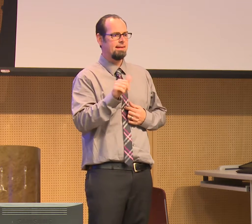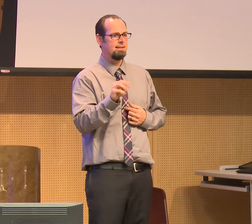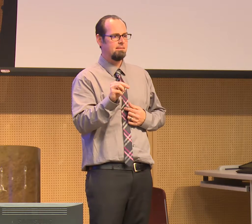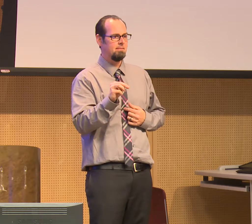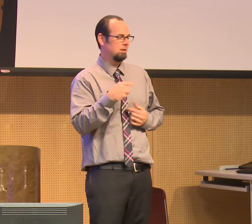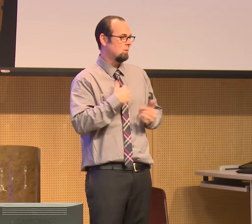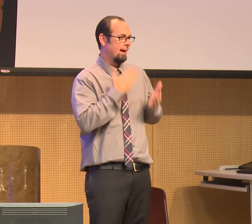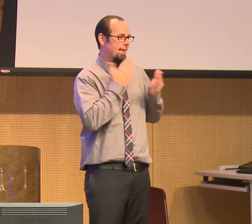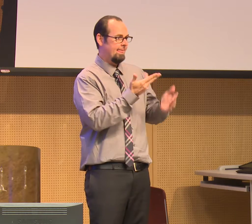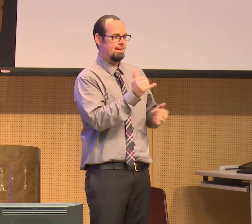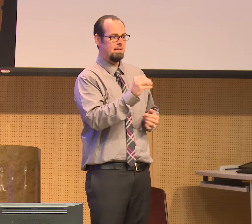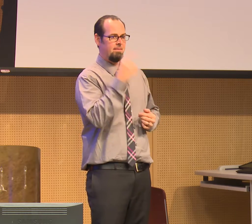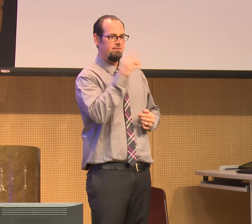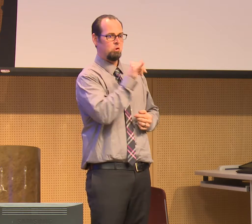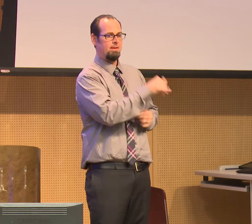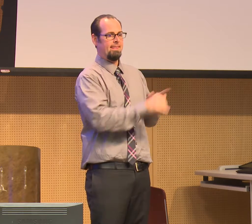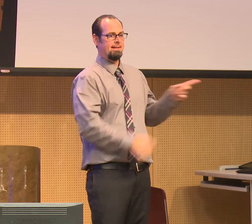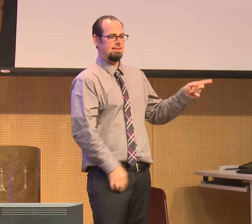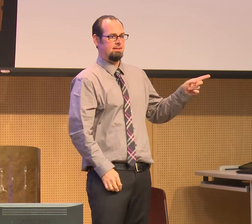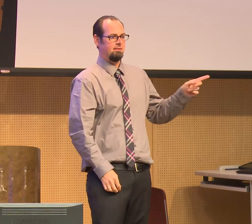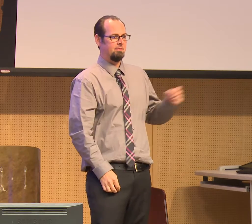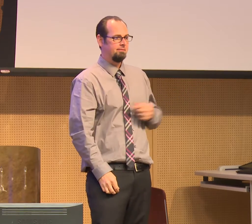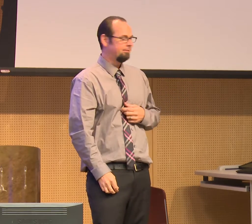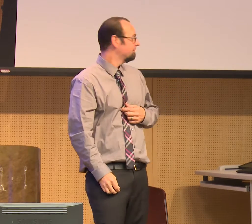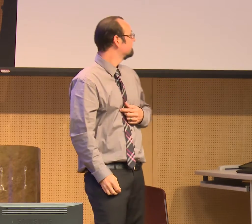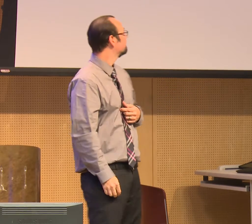I have thanked him for his influence.